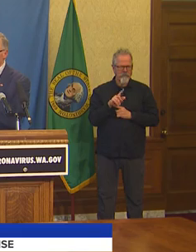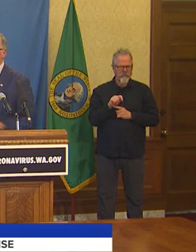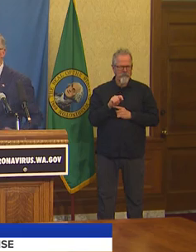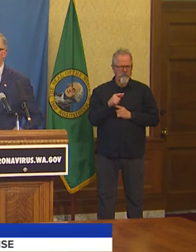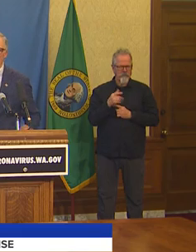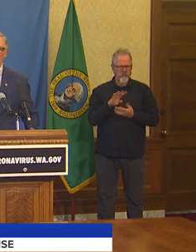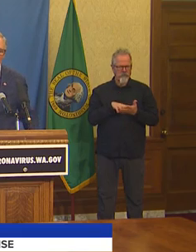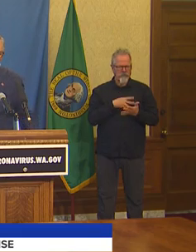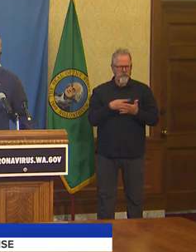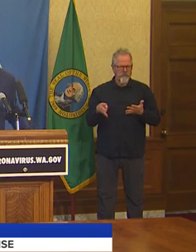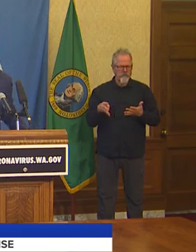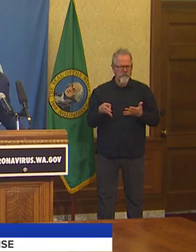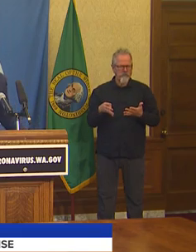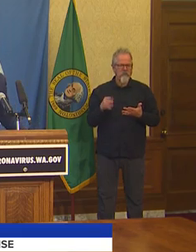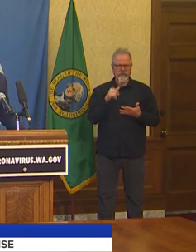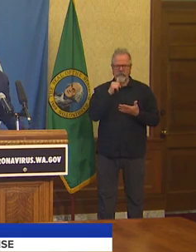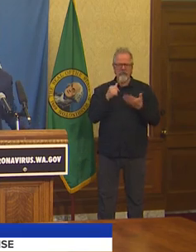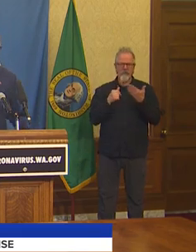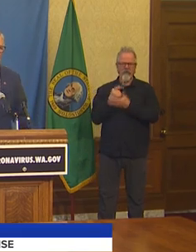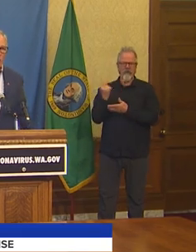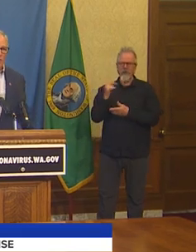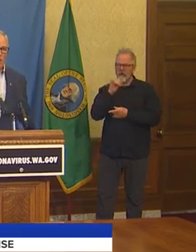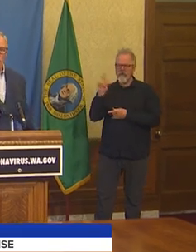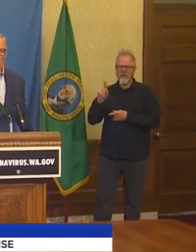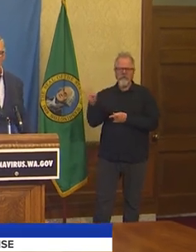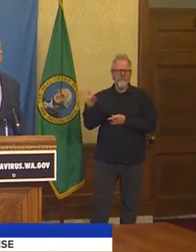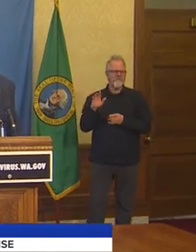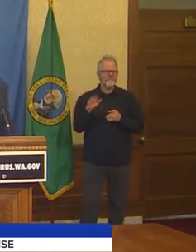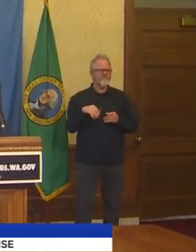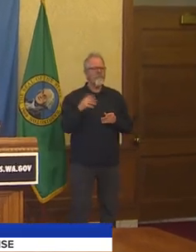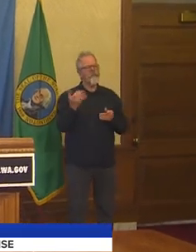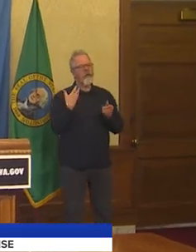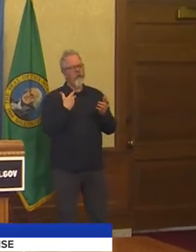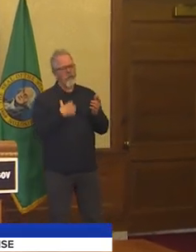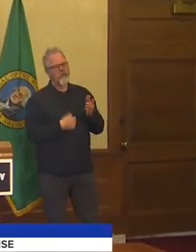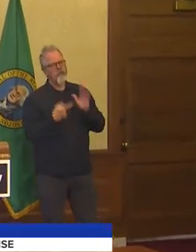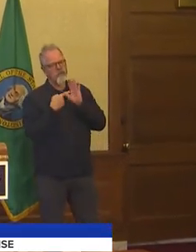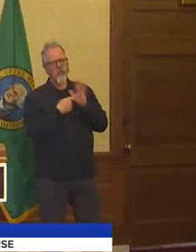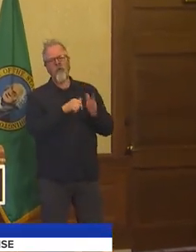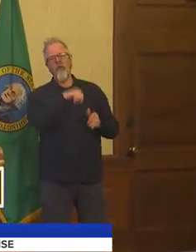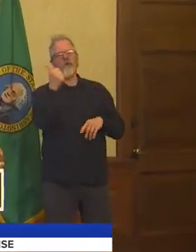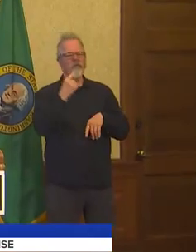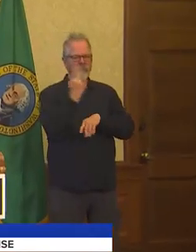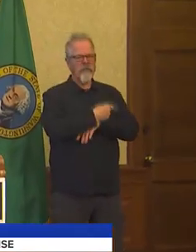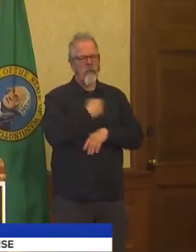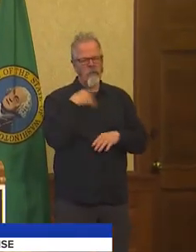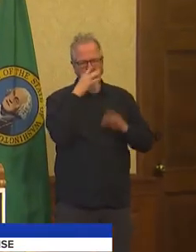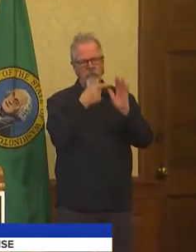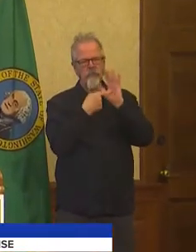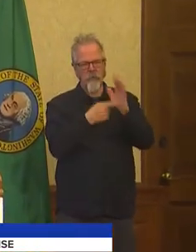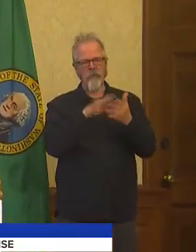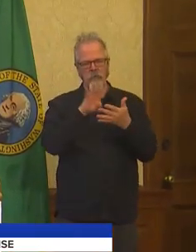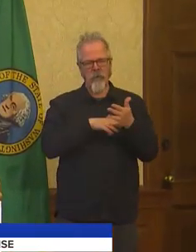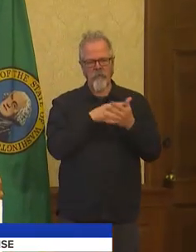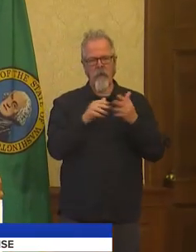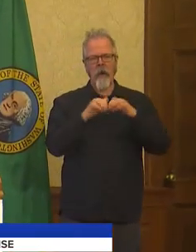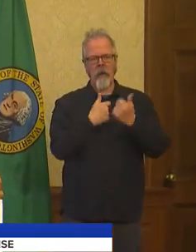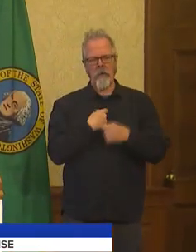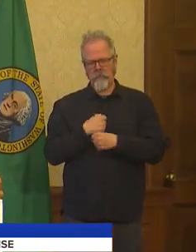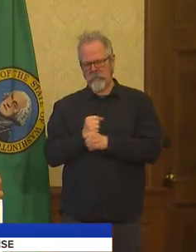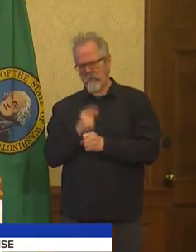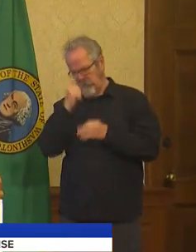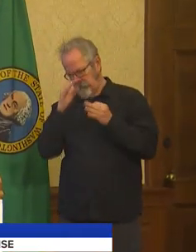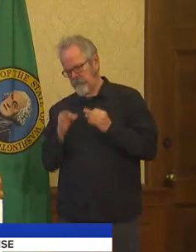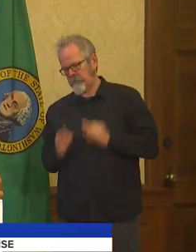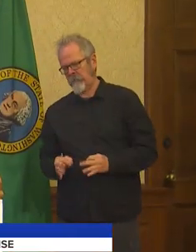Well, there's a different one anyway. Okay, I'll have to show you some graphs another day. Okay, so the R naught number. This is the